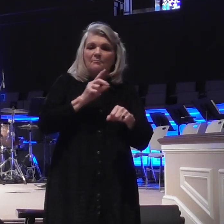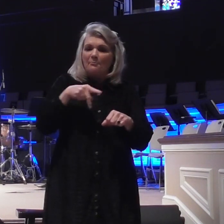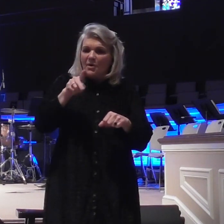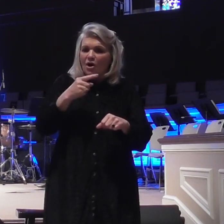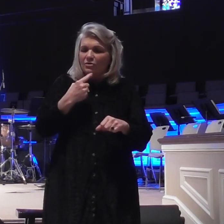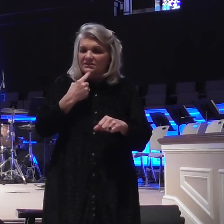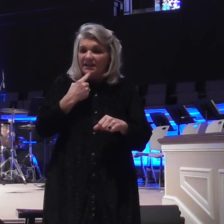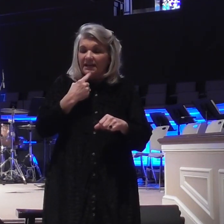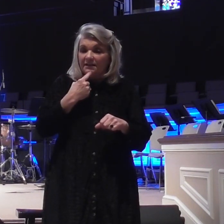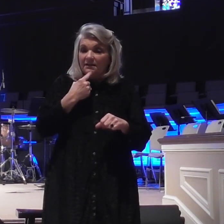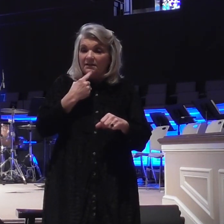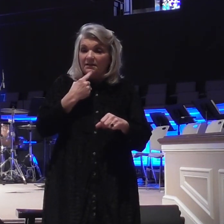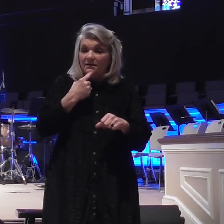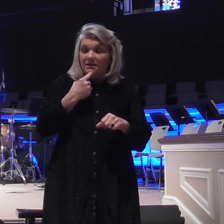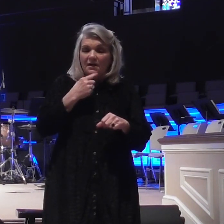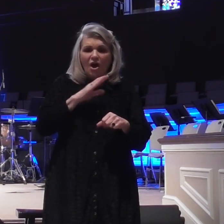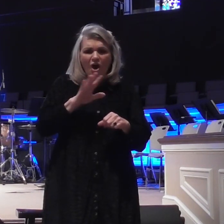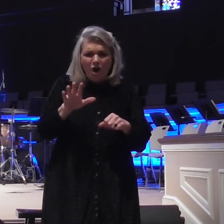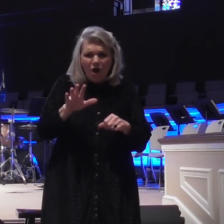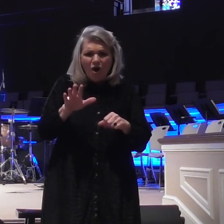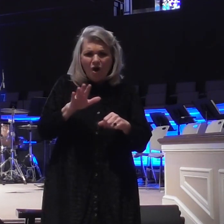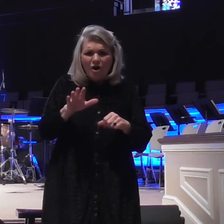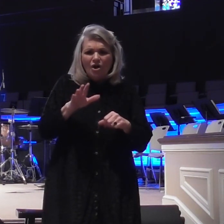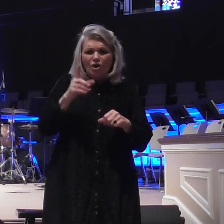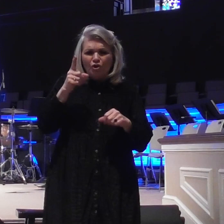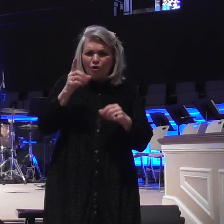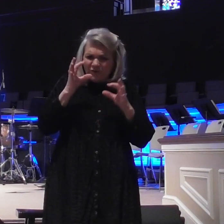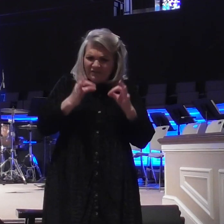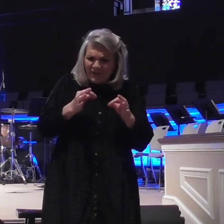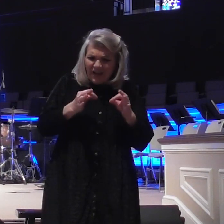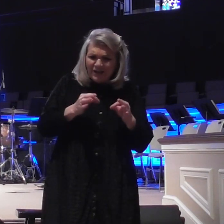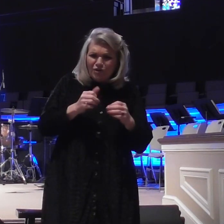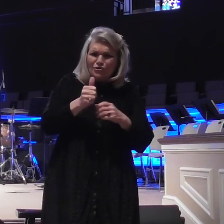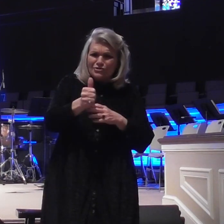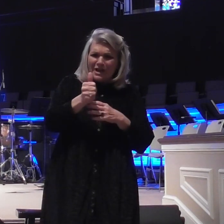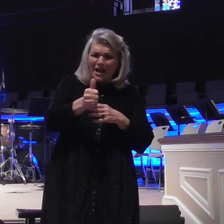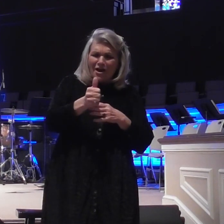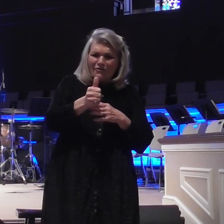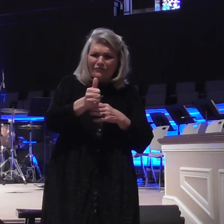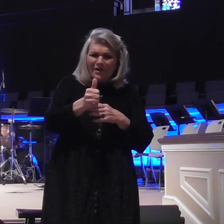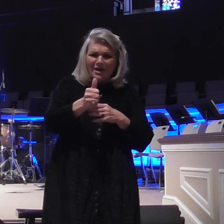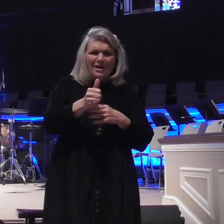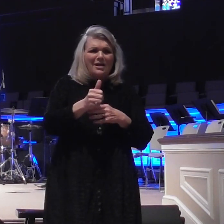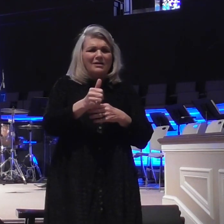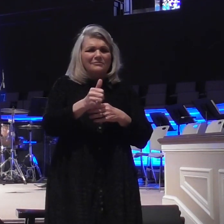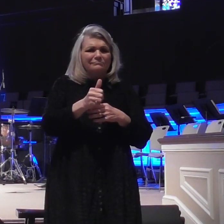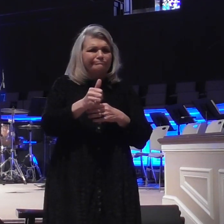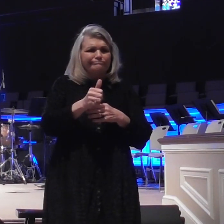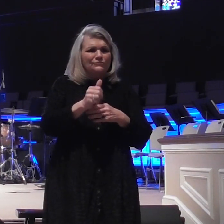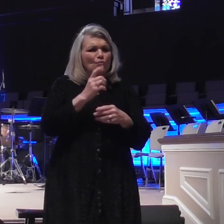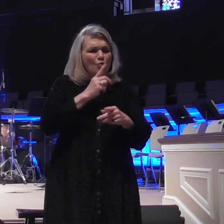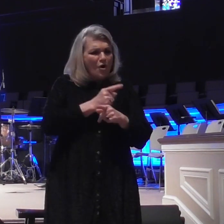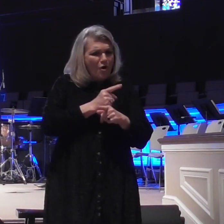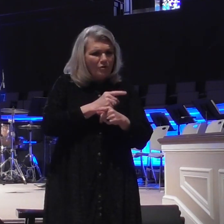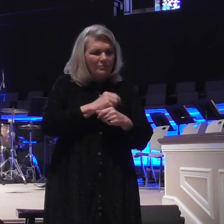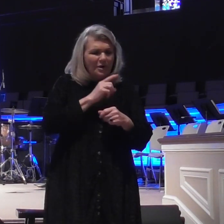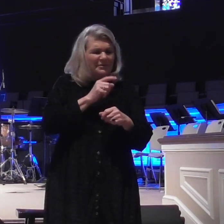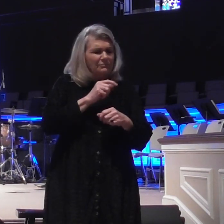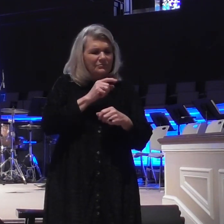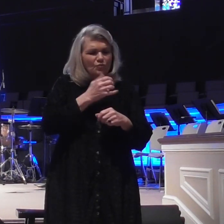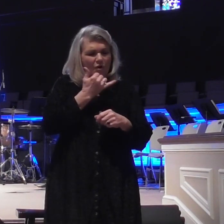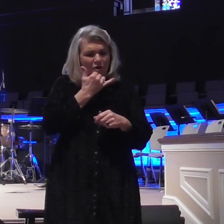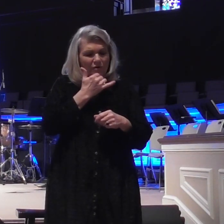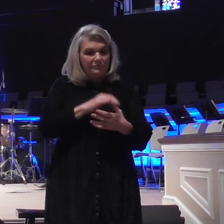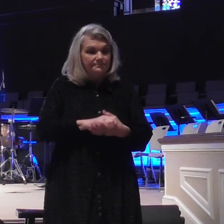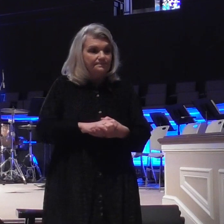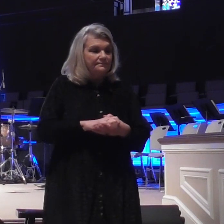still define the self in terms of what the Greek ideology was around them. And here's the bottom line, and here's what Paul's going to address in 1 Corinthians chapter